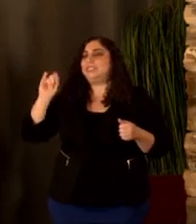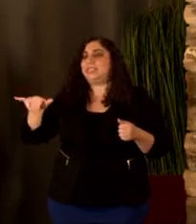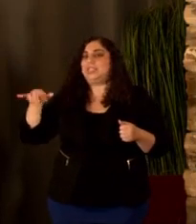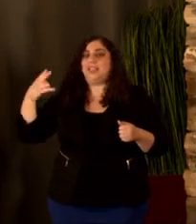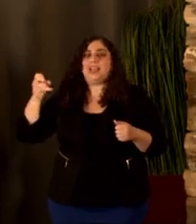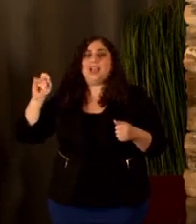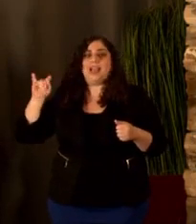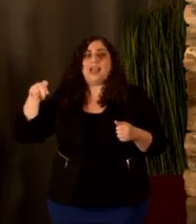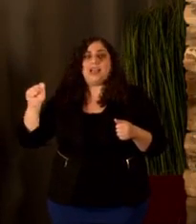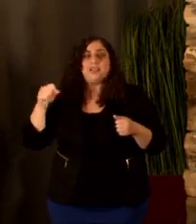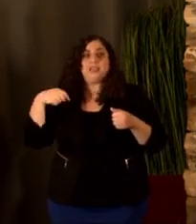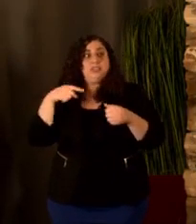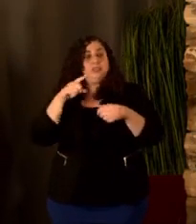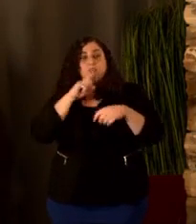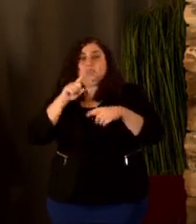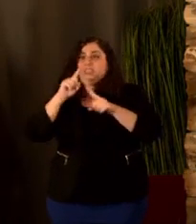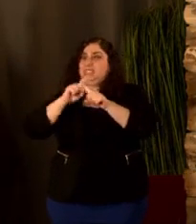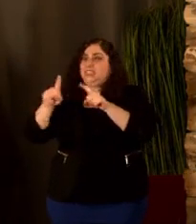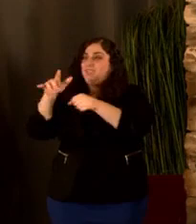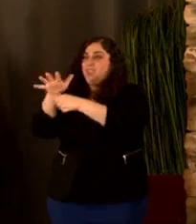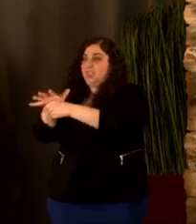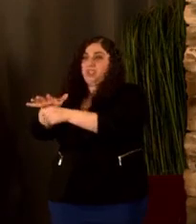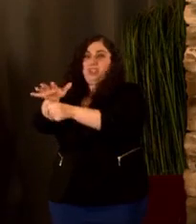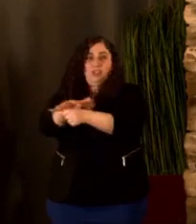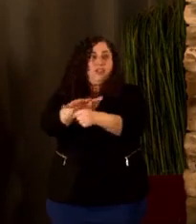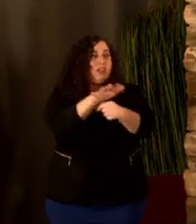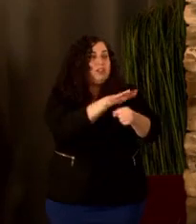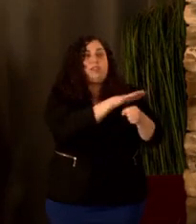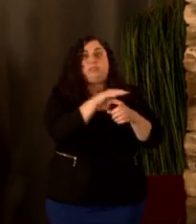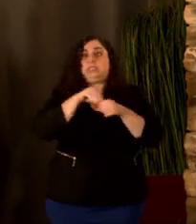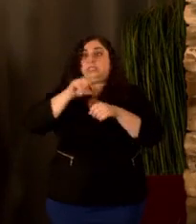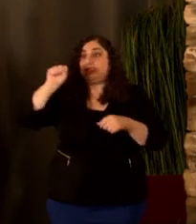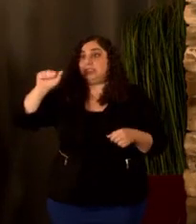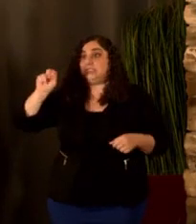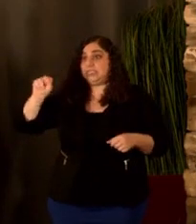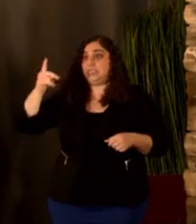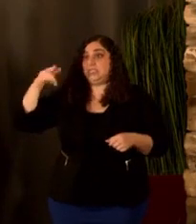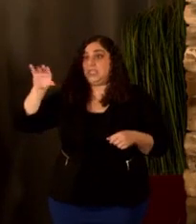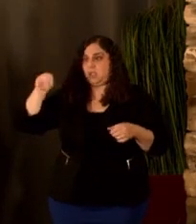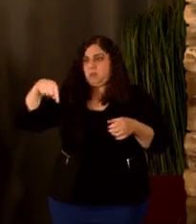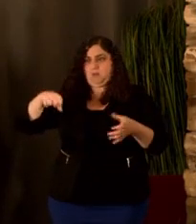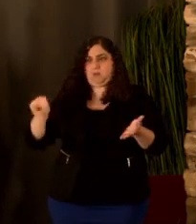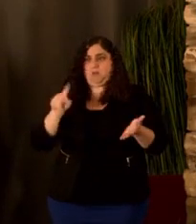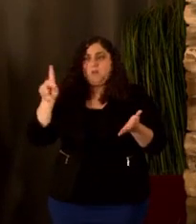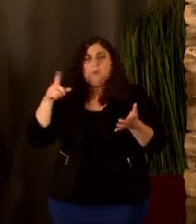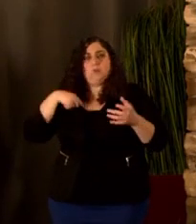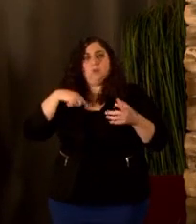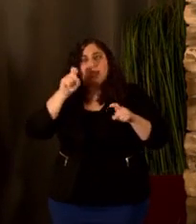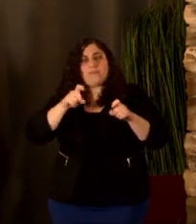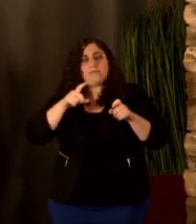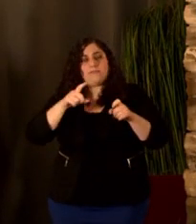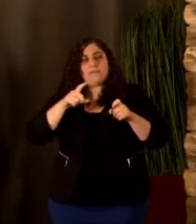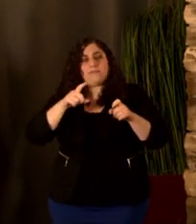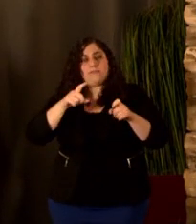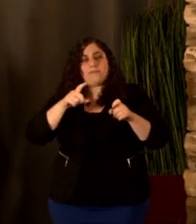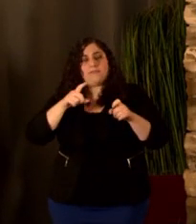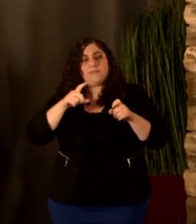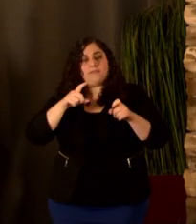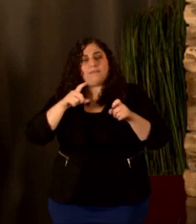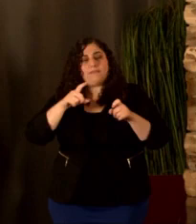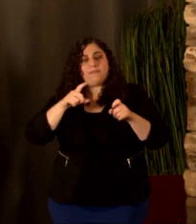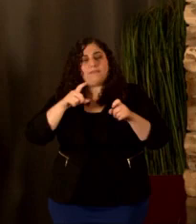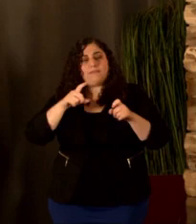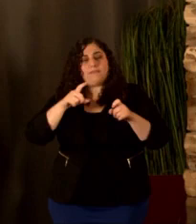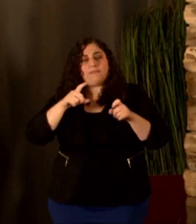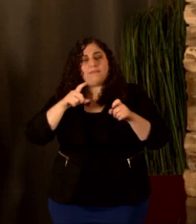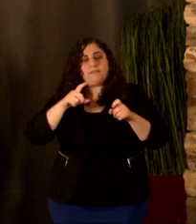the public to come together and understand that in order to solve this problem, it's going to require all of us getting a little bit uncomfortable and knowing that if we do it right,